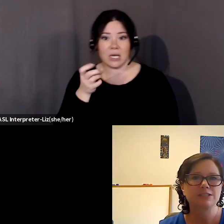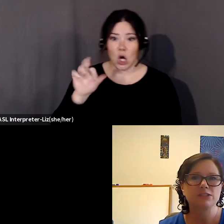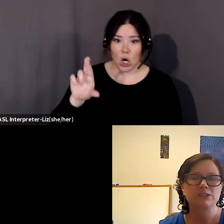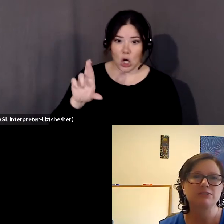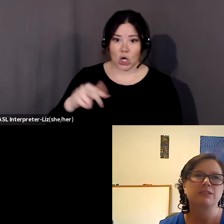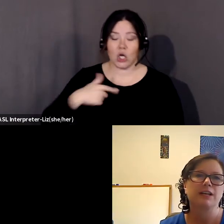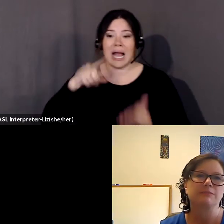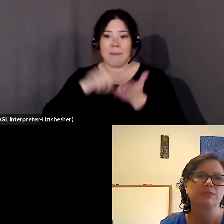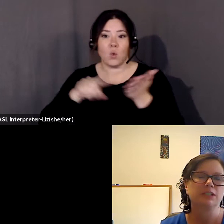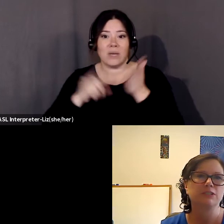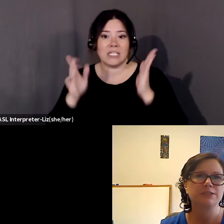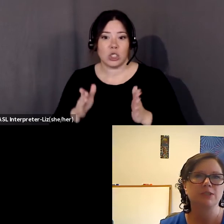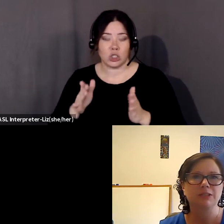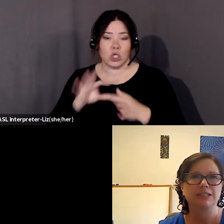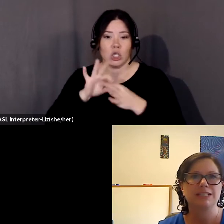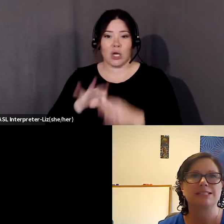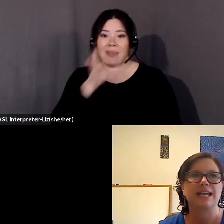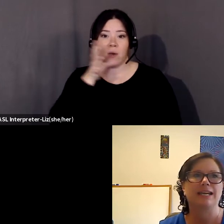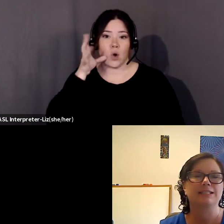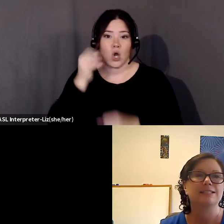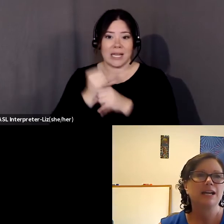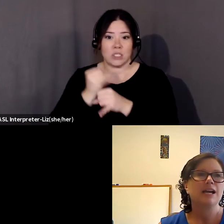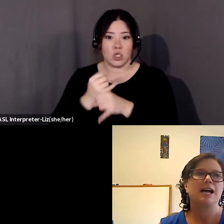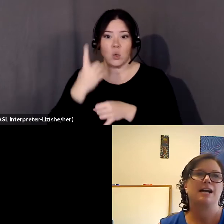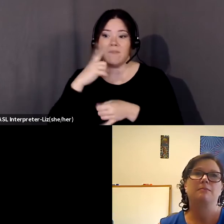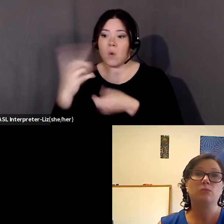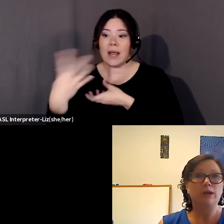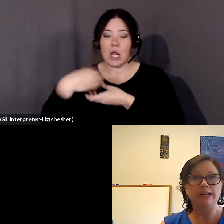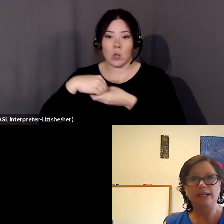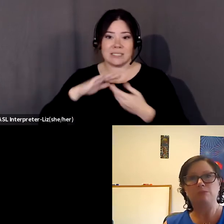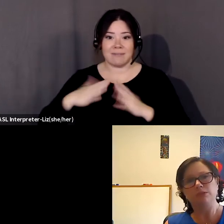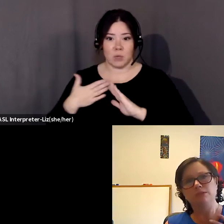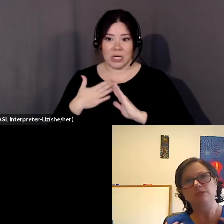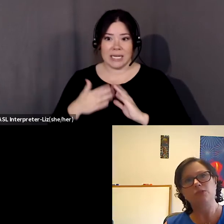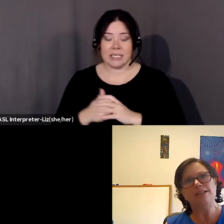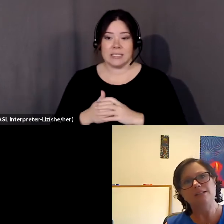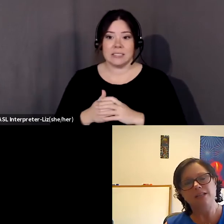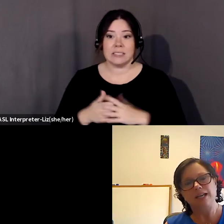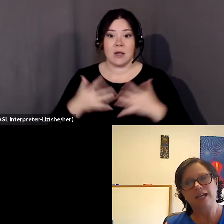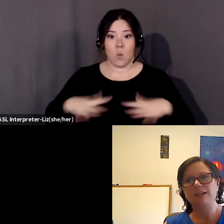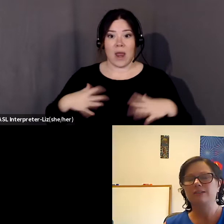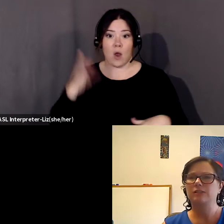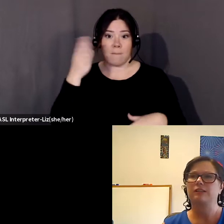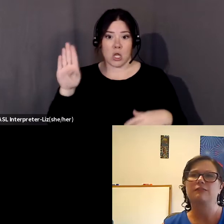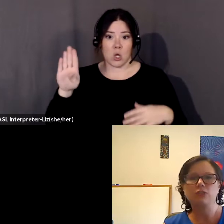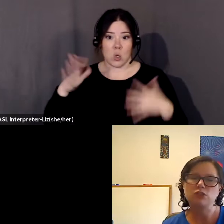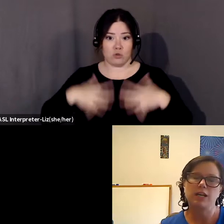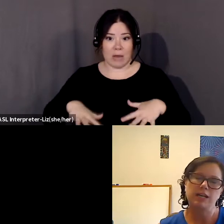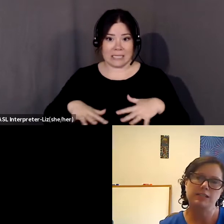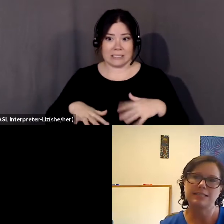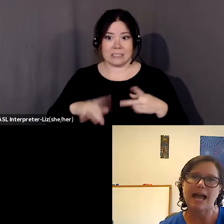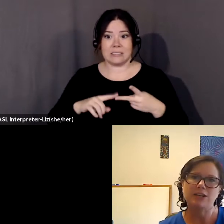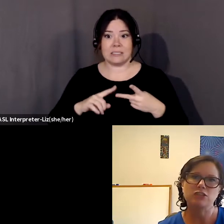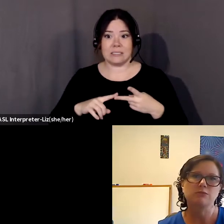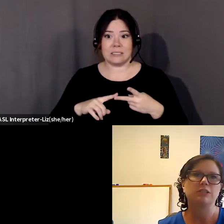Rural Institute for Inclusive Communities, and I'm wearing a blue dress today with a